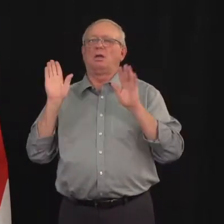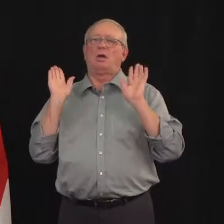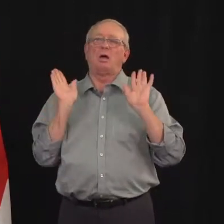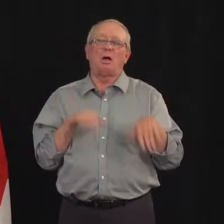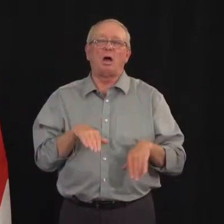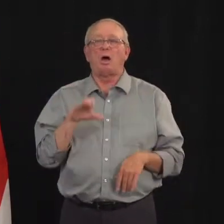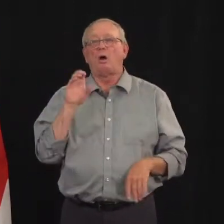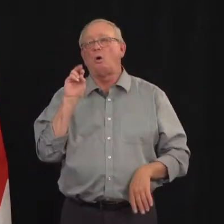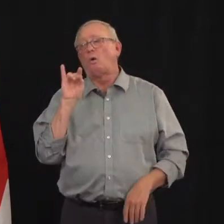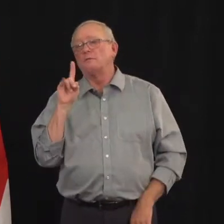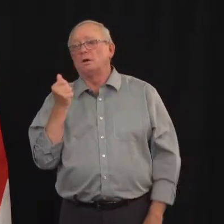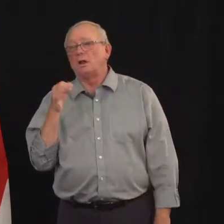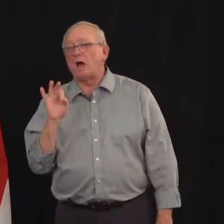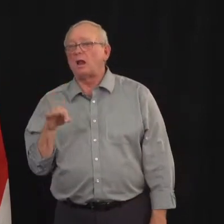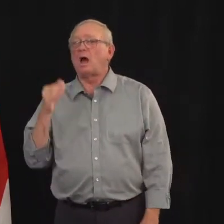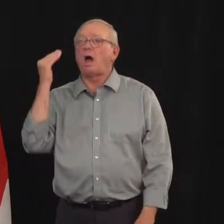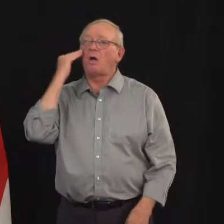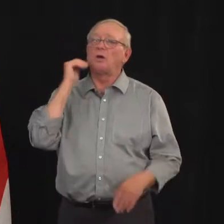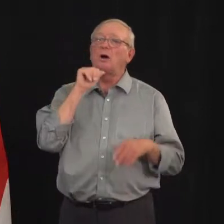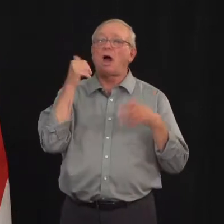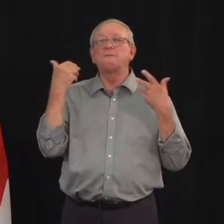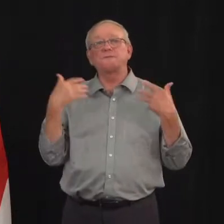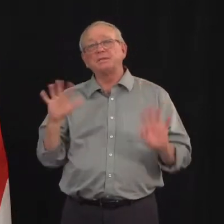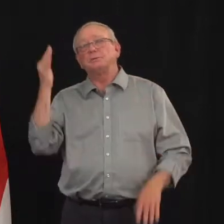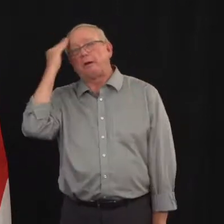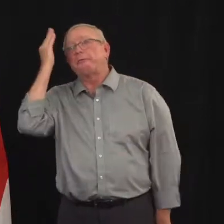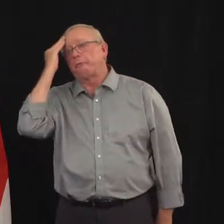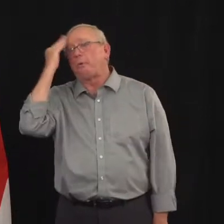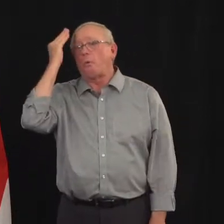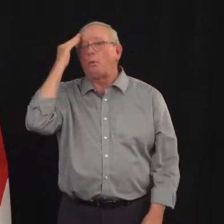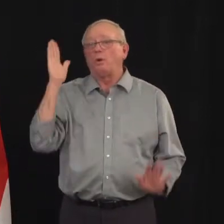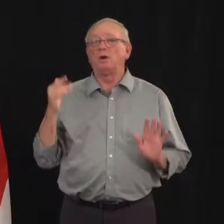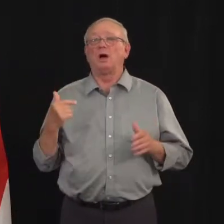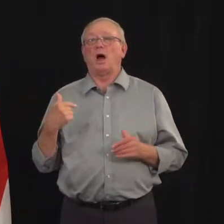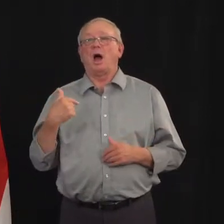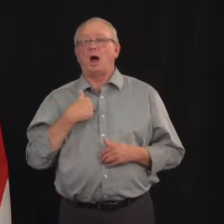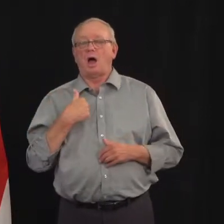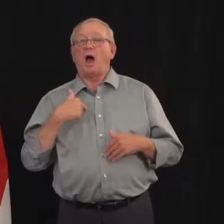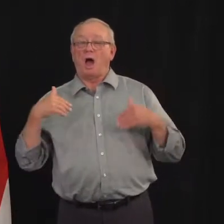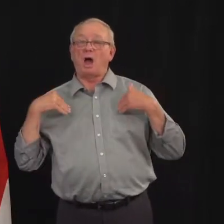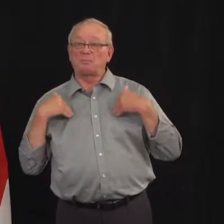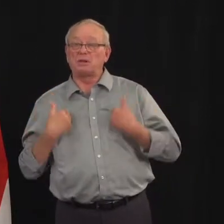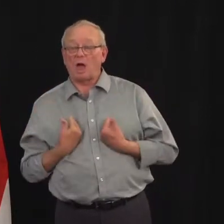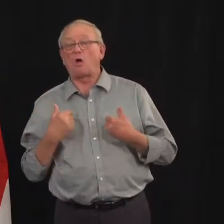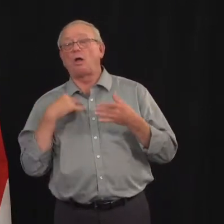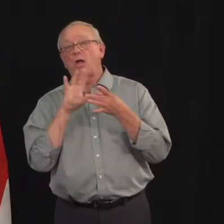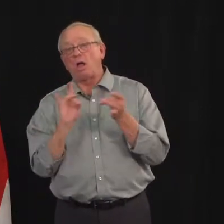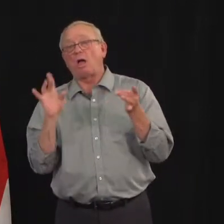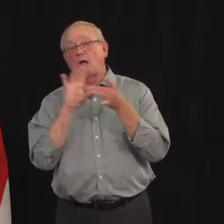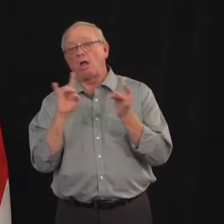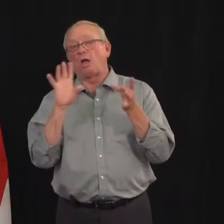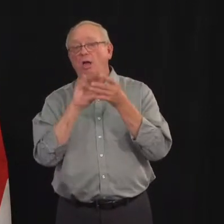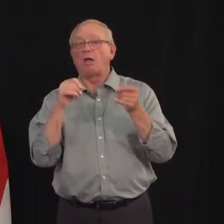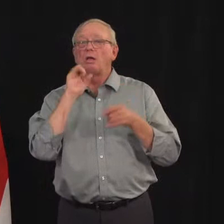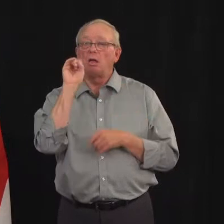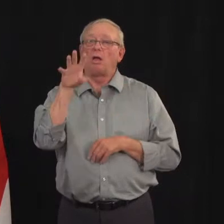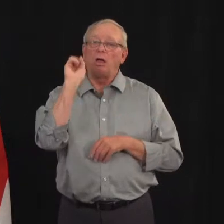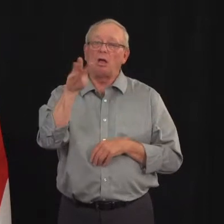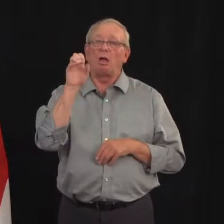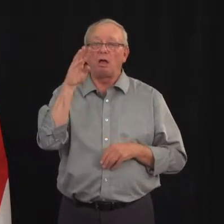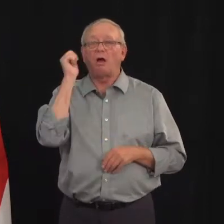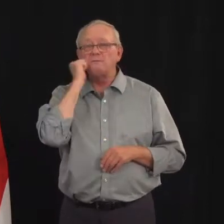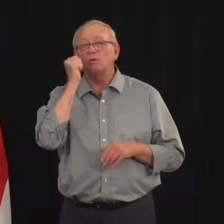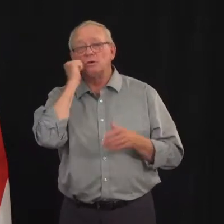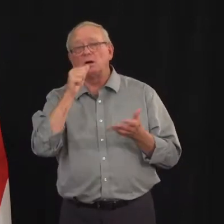not over. Sometimes I'm tired of saying it. The truth is, though, that COVID-19 is still